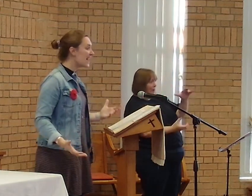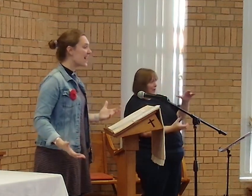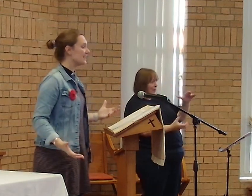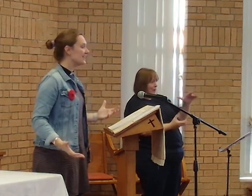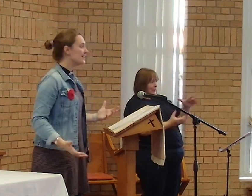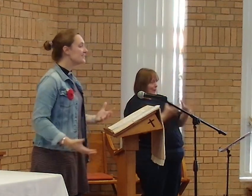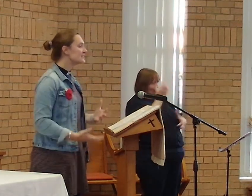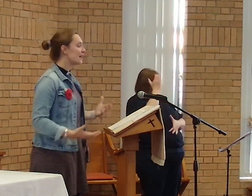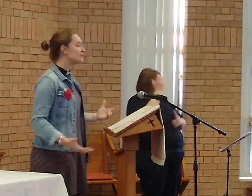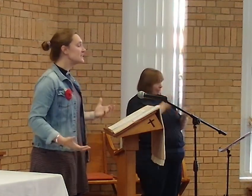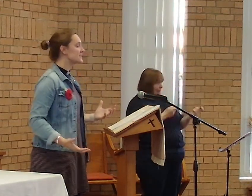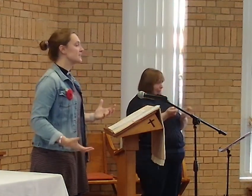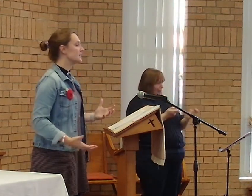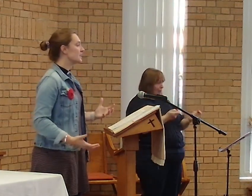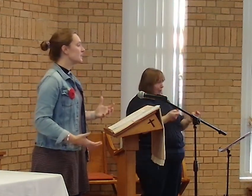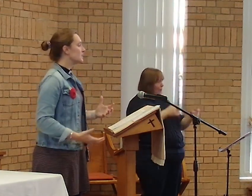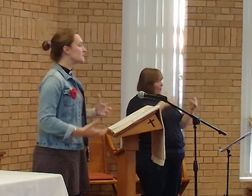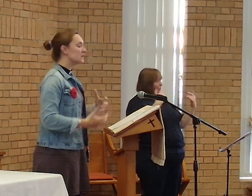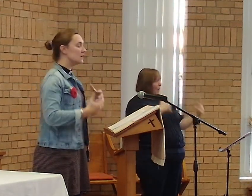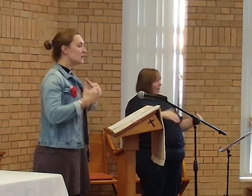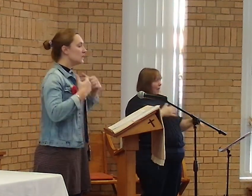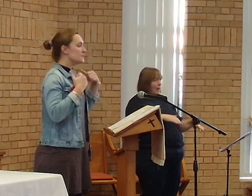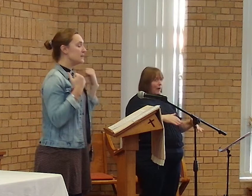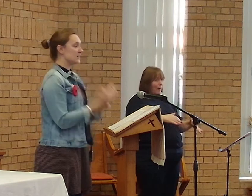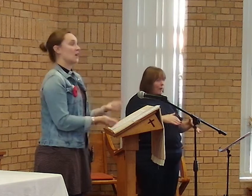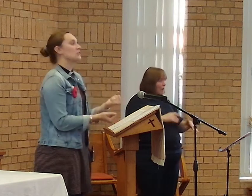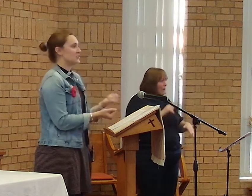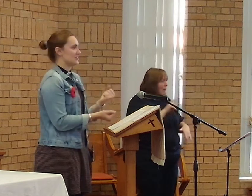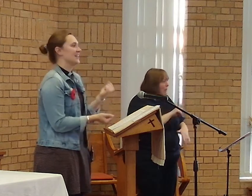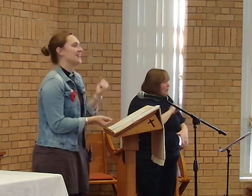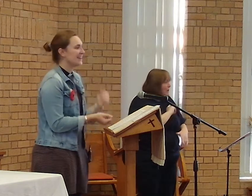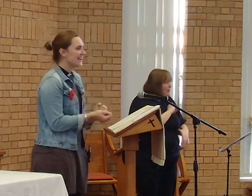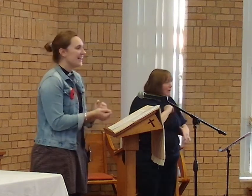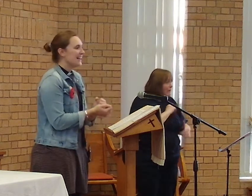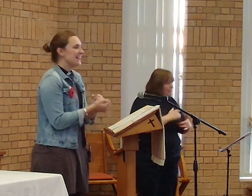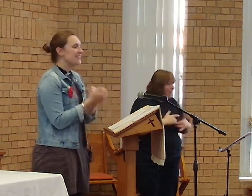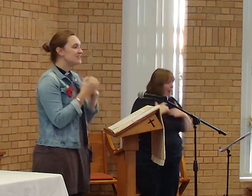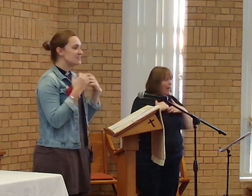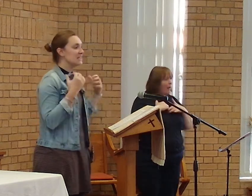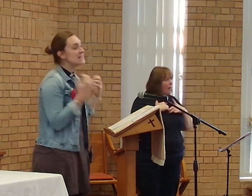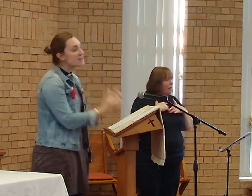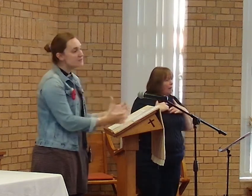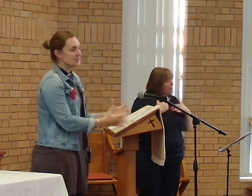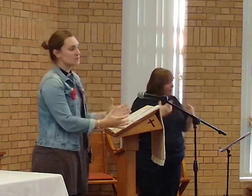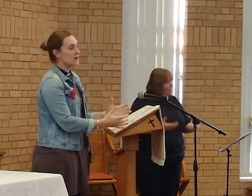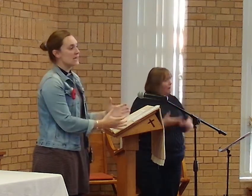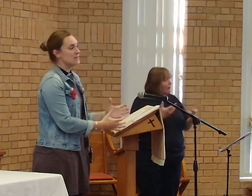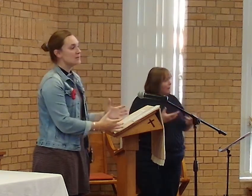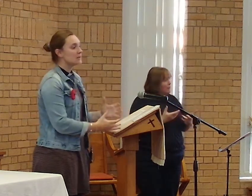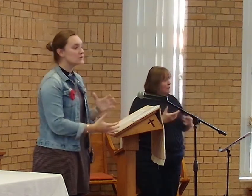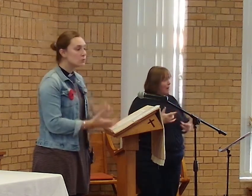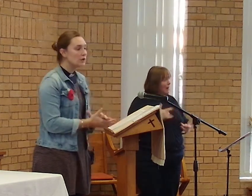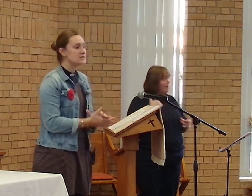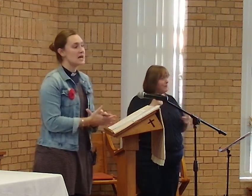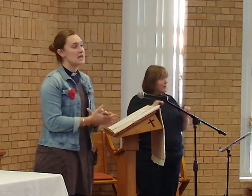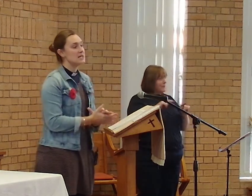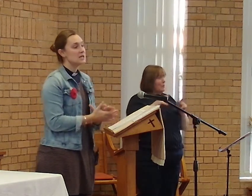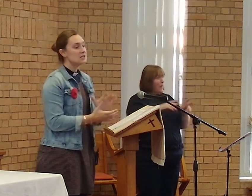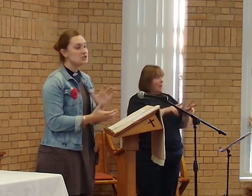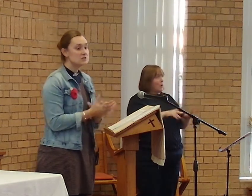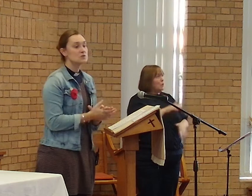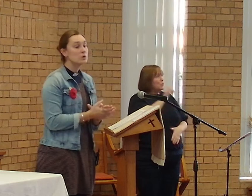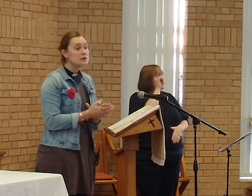cool is that? Isn't that a reason to be encouraged? Even just to live this way. Because one